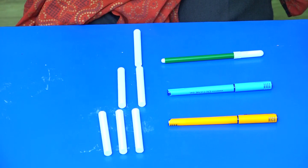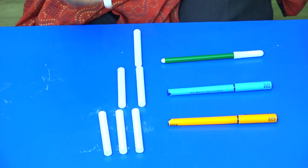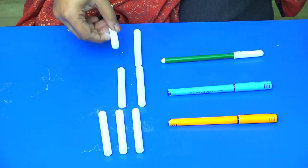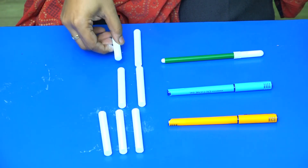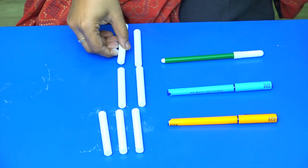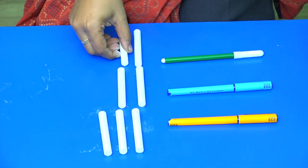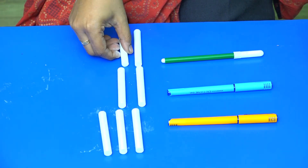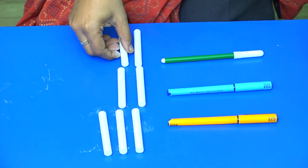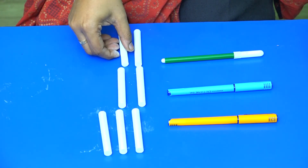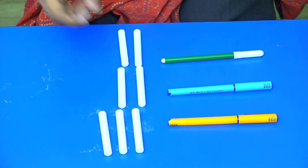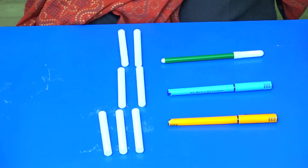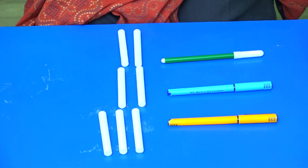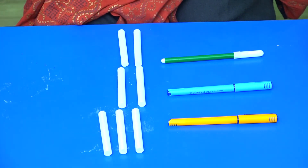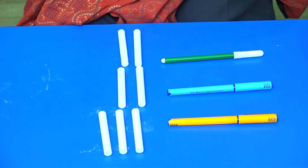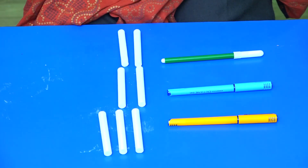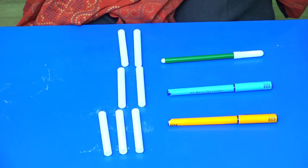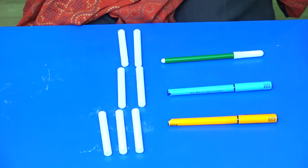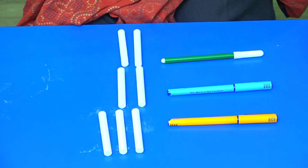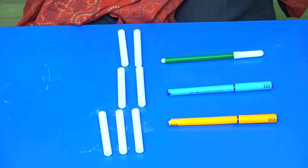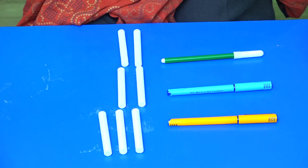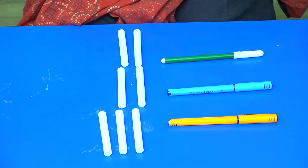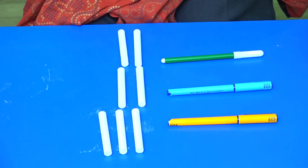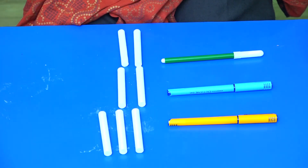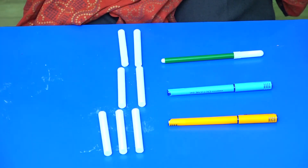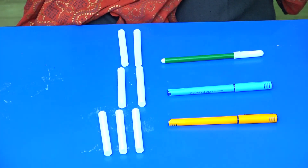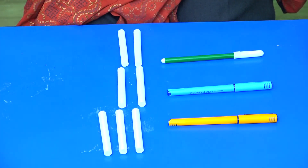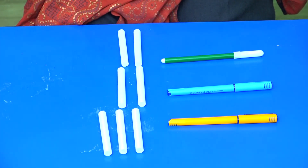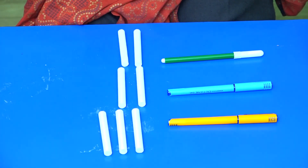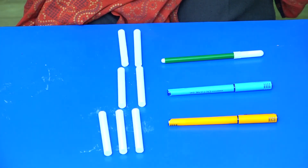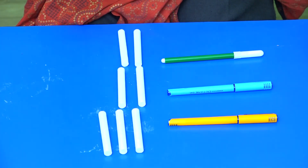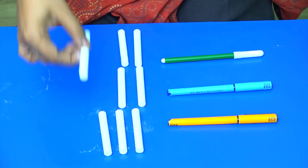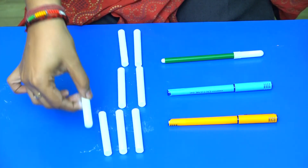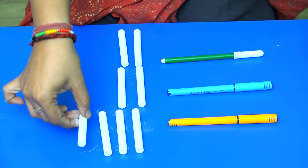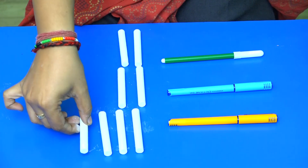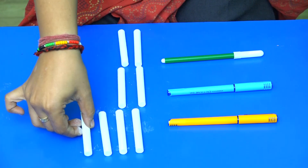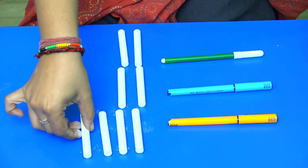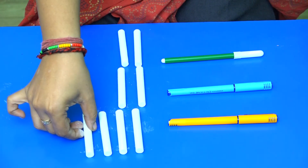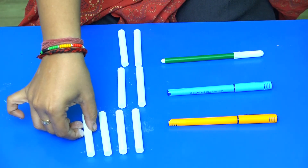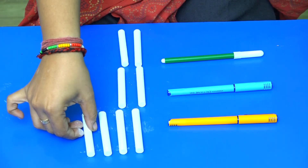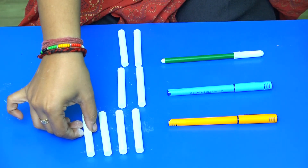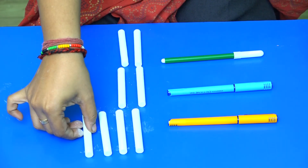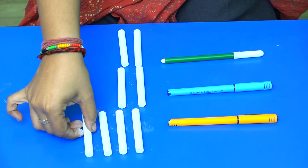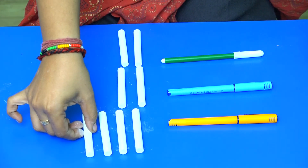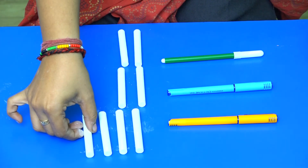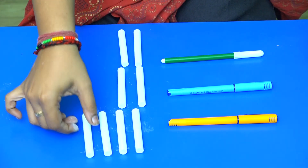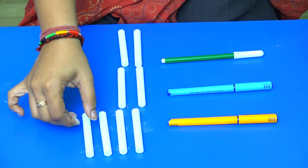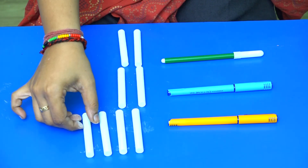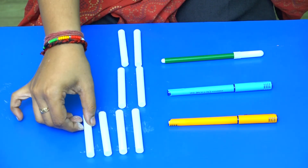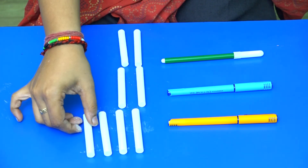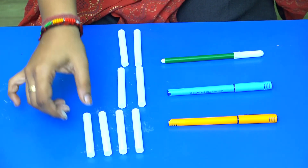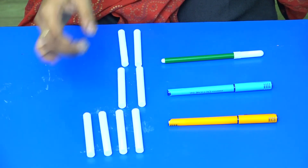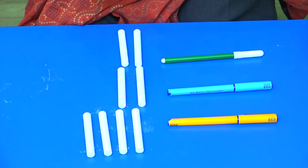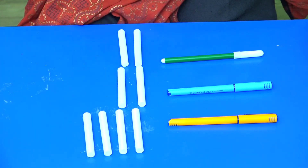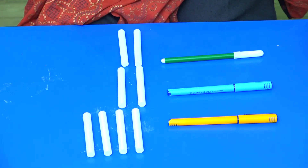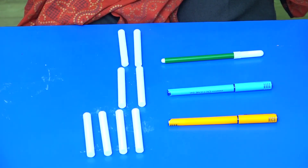color is your green. Now see, here is the another color is orange. So now we have approached the orange color